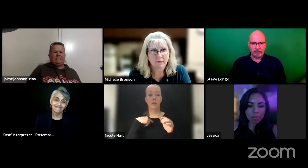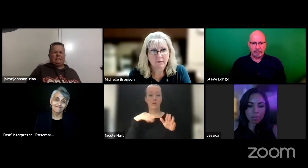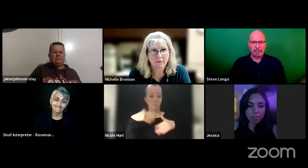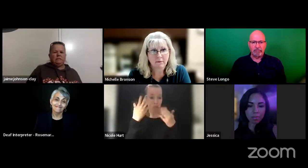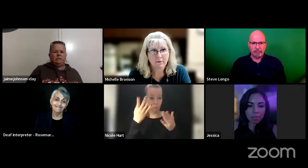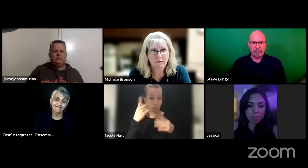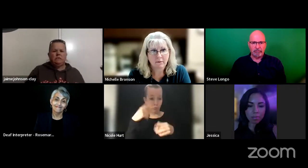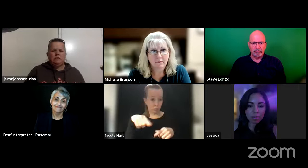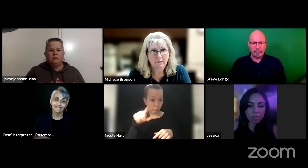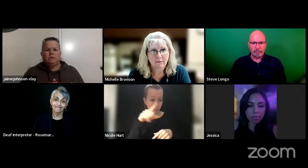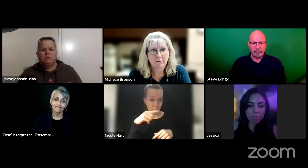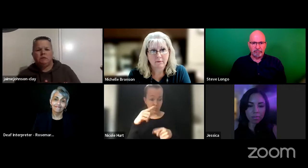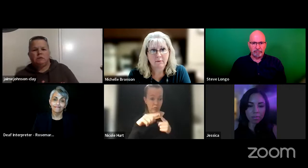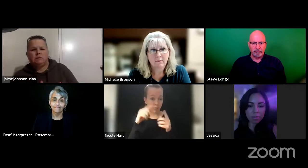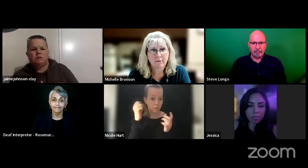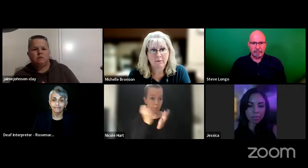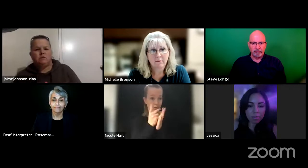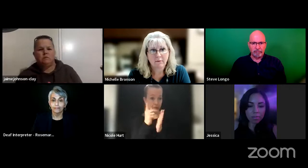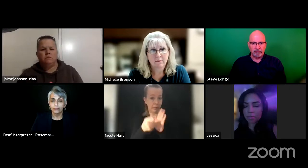email.